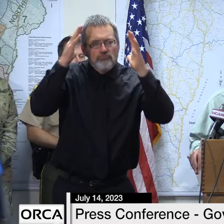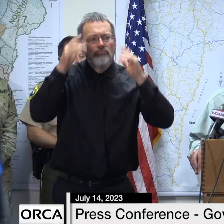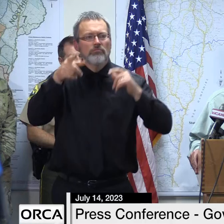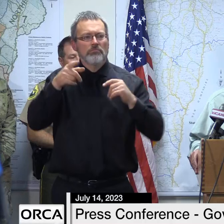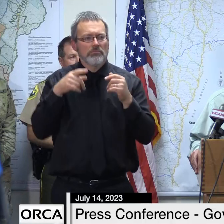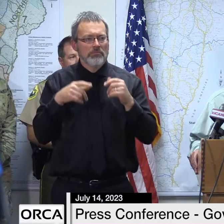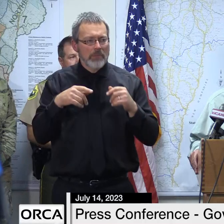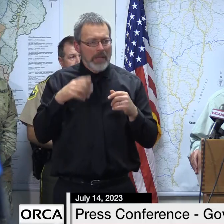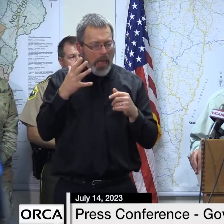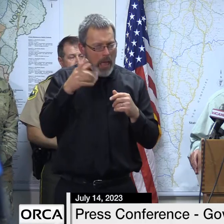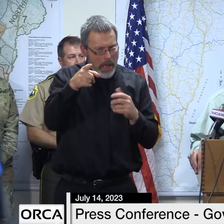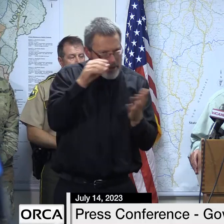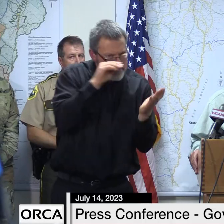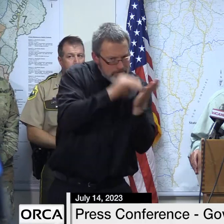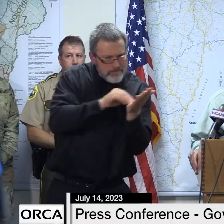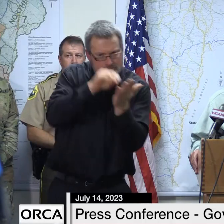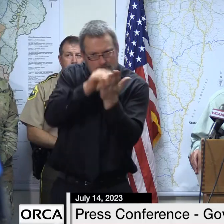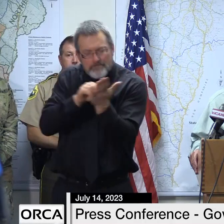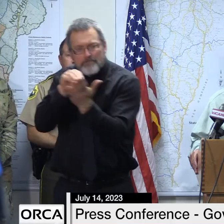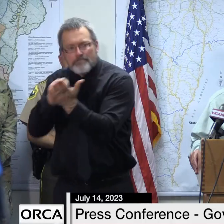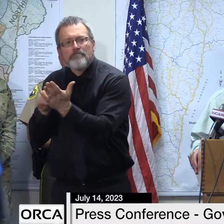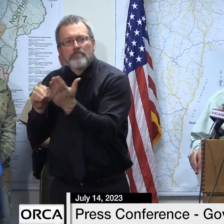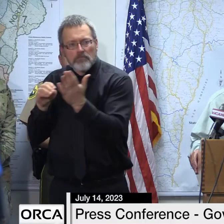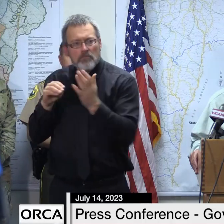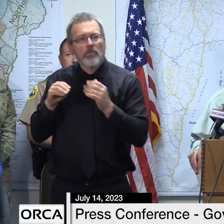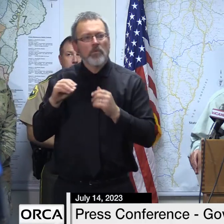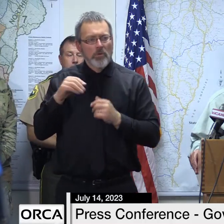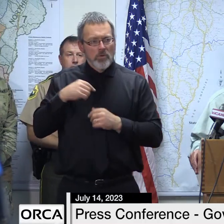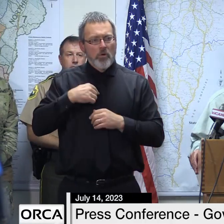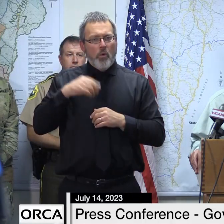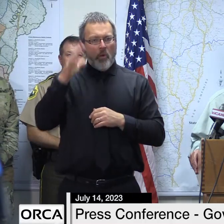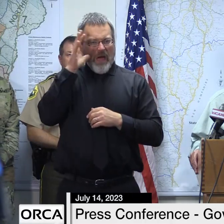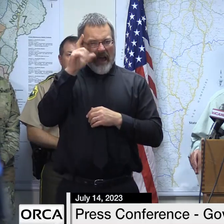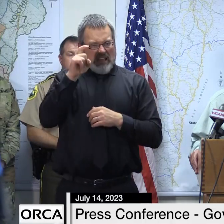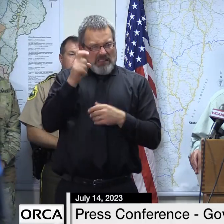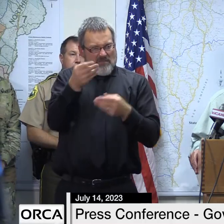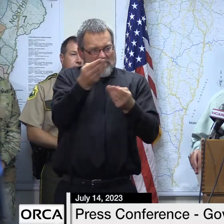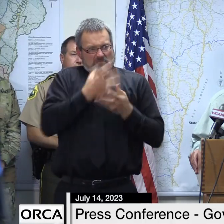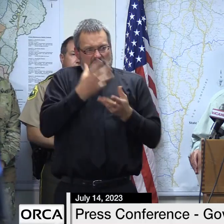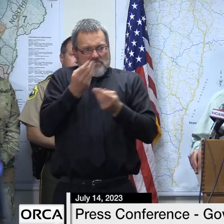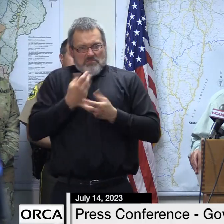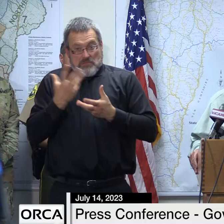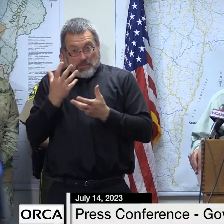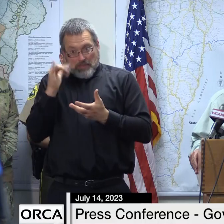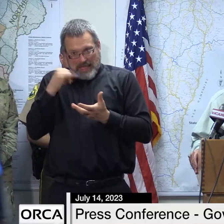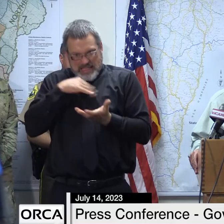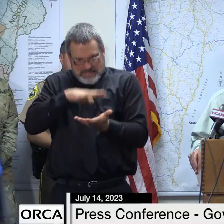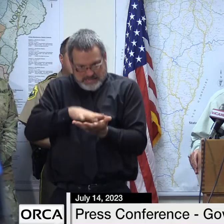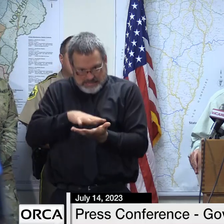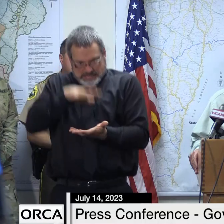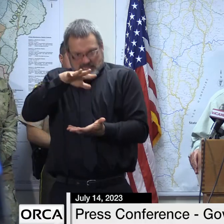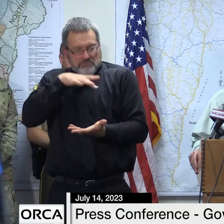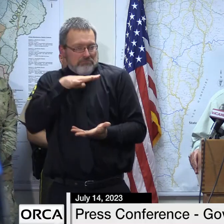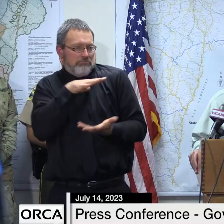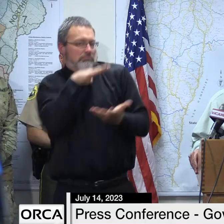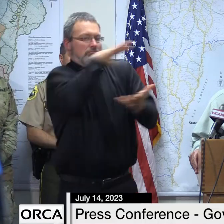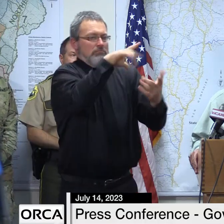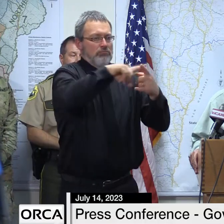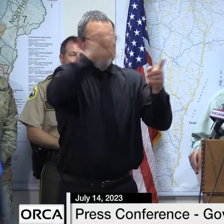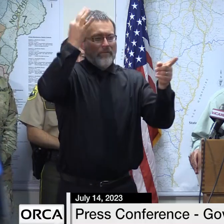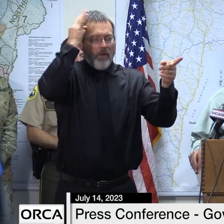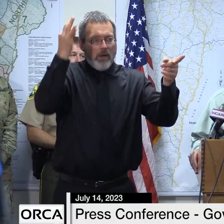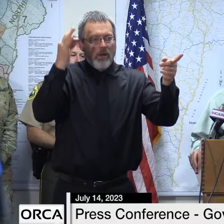losses. There will be a time we will need that information to present to our federal partners, including FEMA and the United